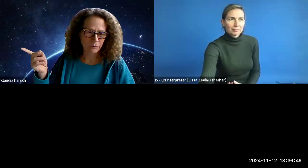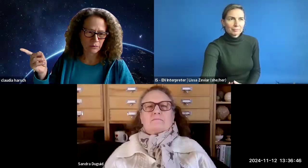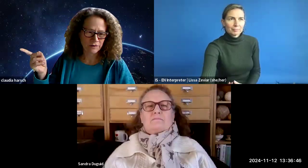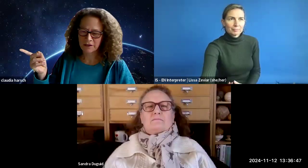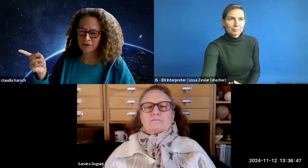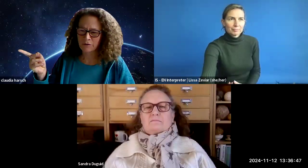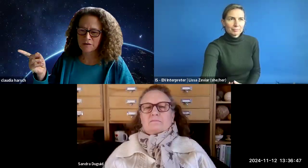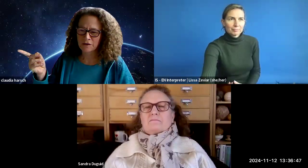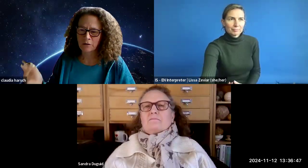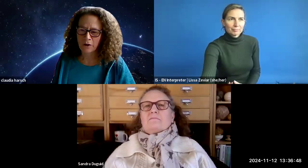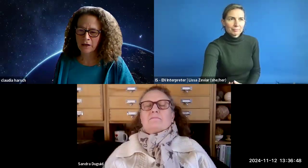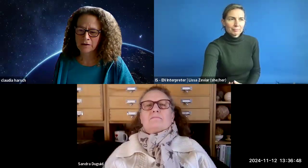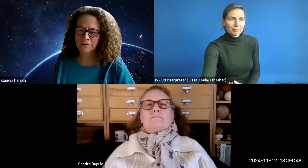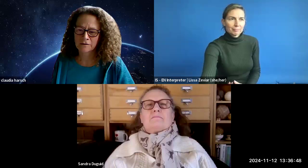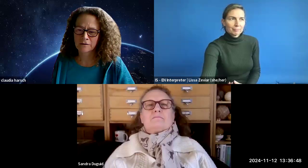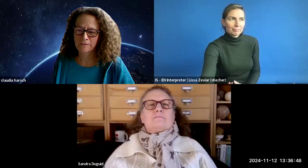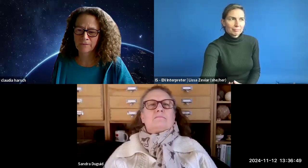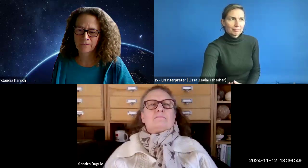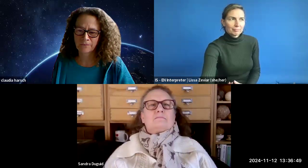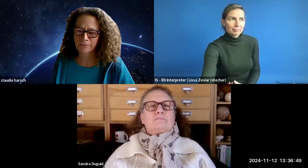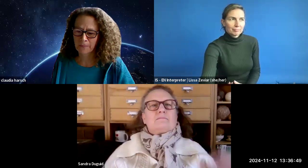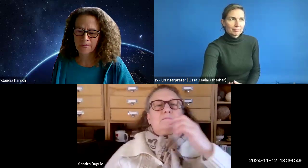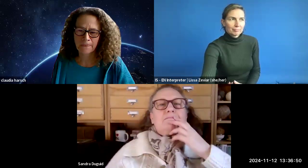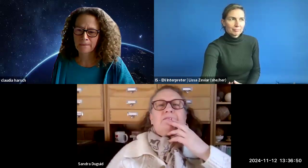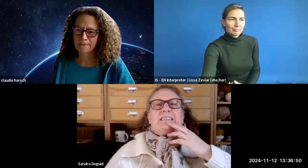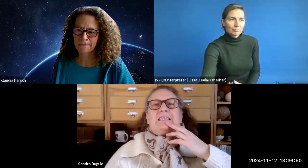Can my presentation be seen okay?